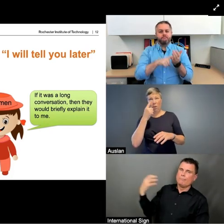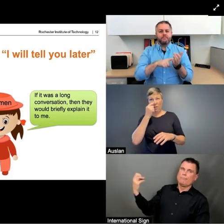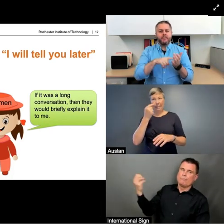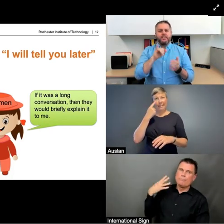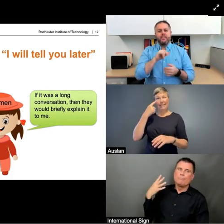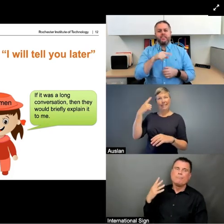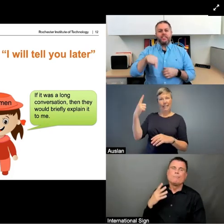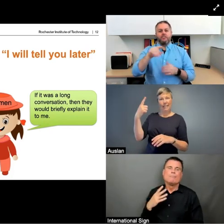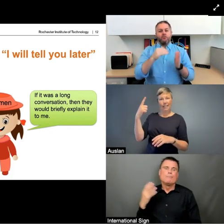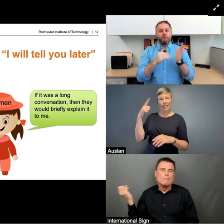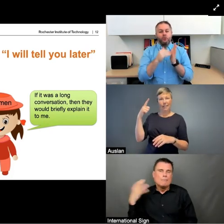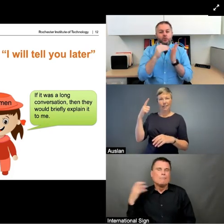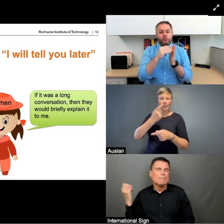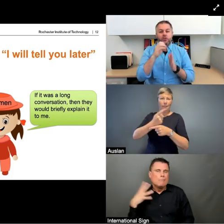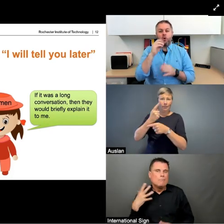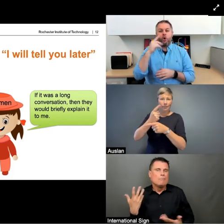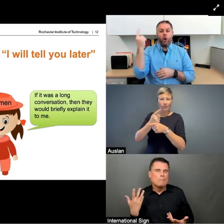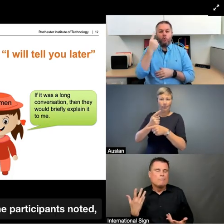lives.